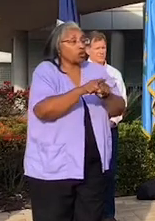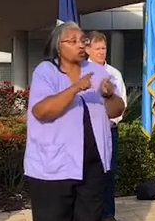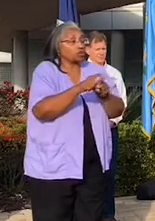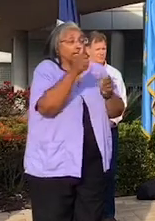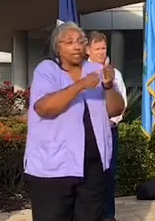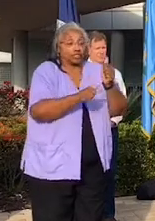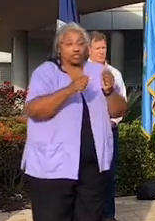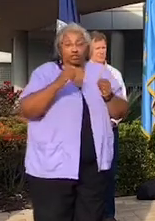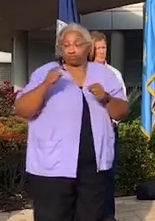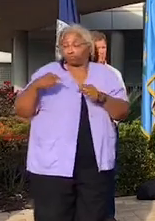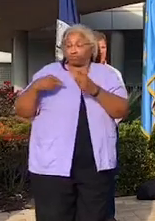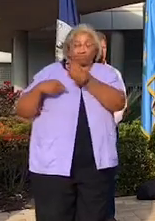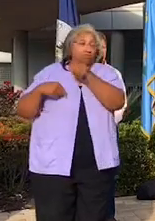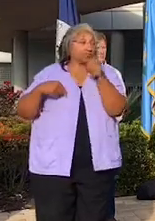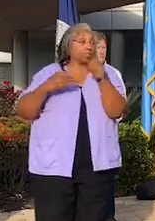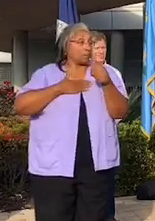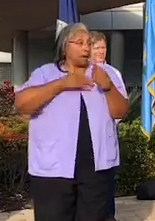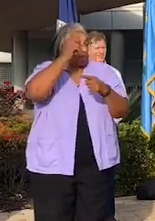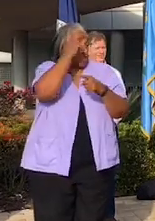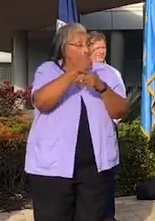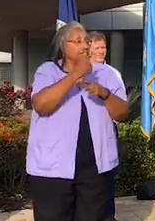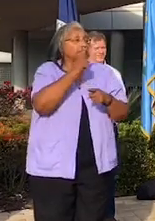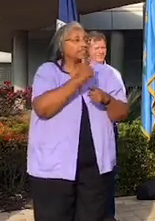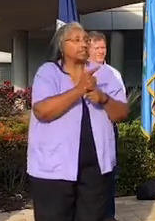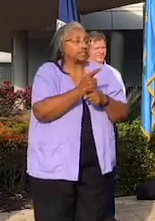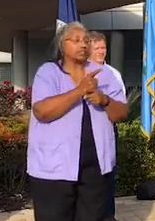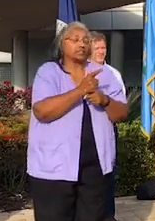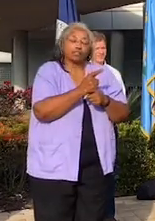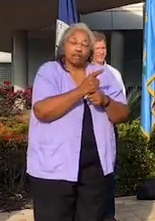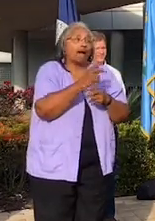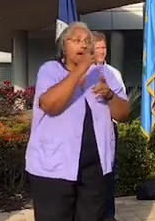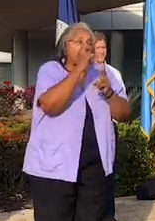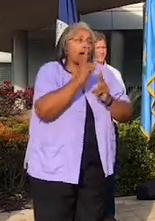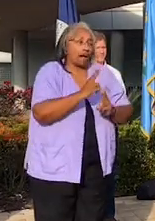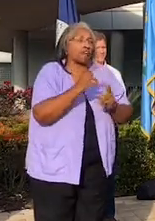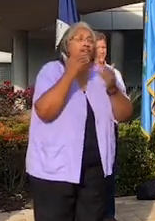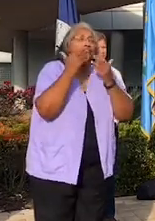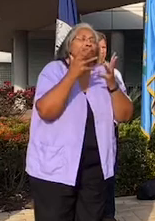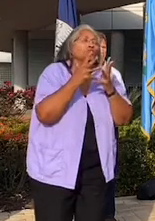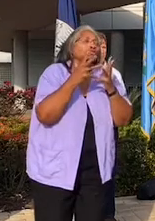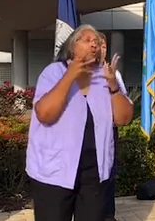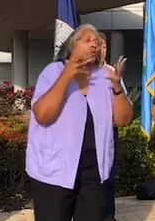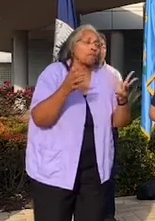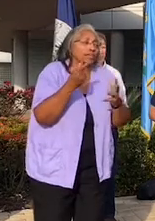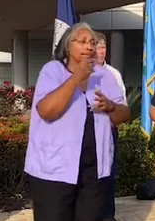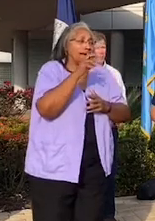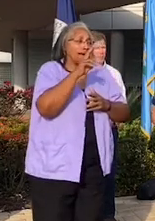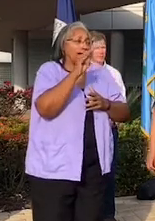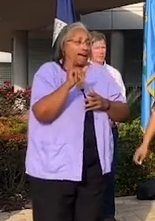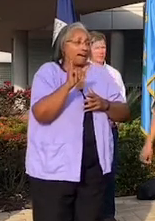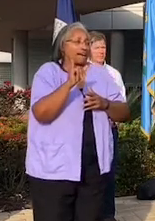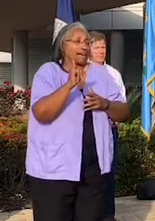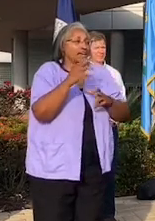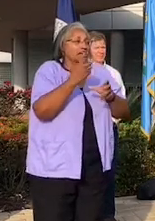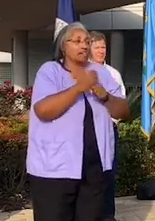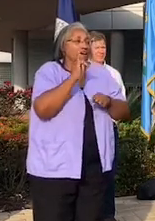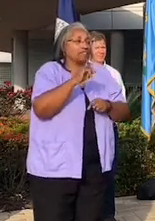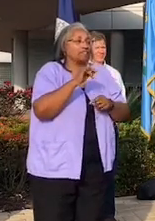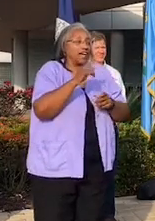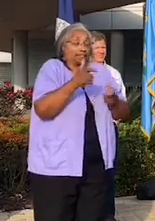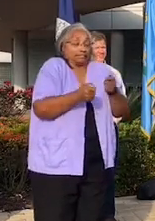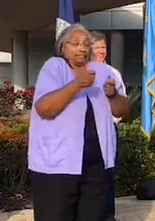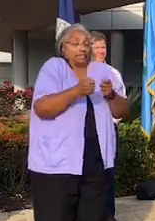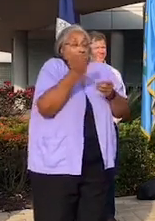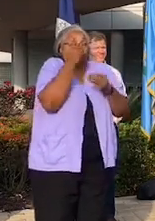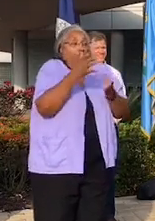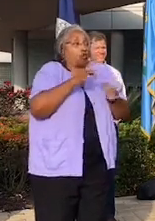my brothers and sisters. It's just an honor. And thank you so much, President Guy McGinnis, who I got that text message early this